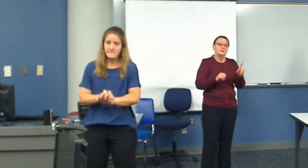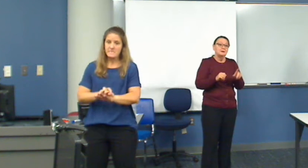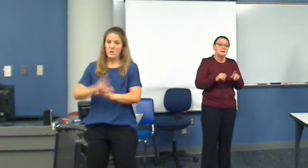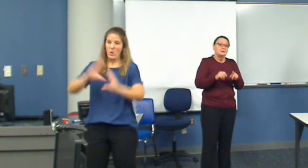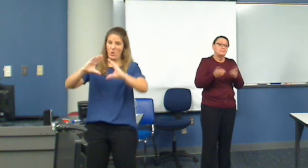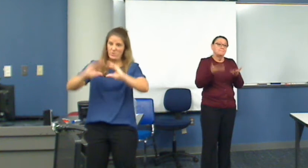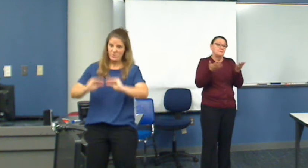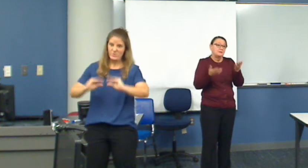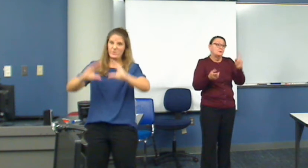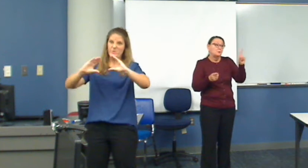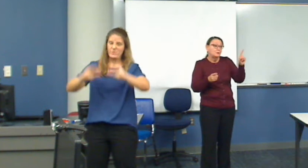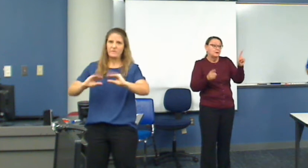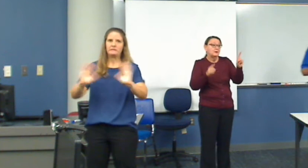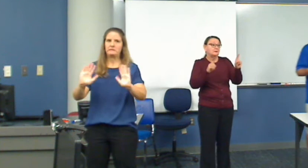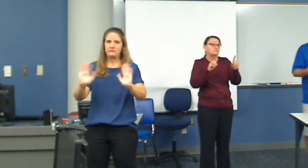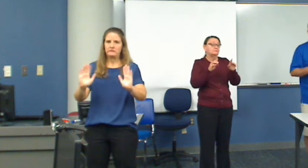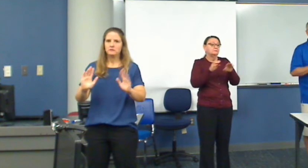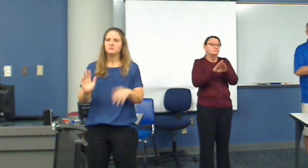Does that make sense?